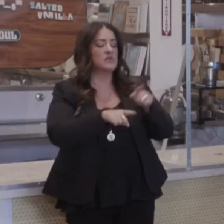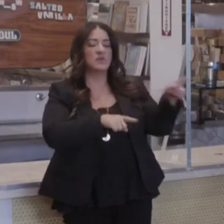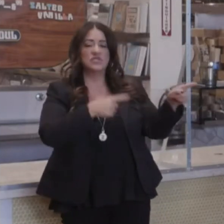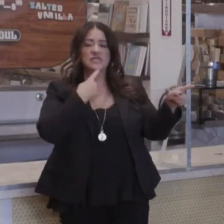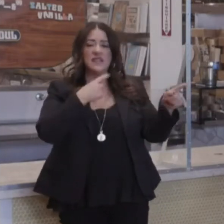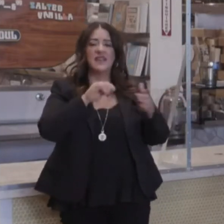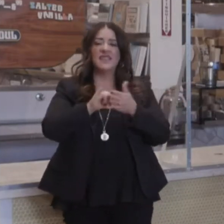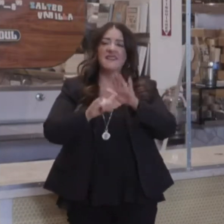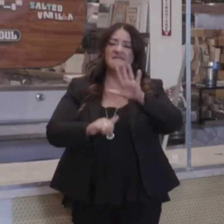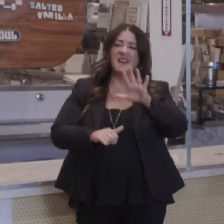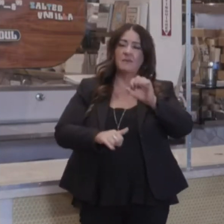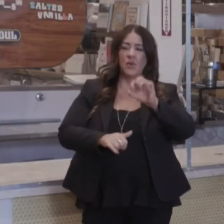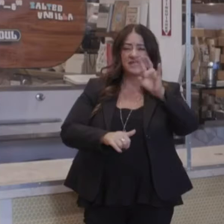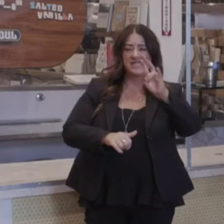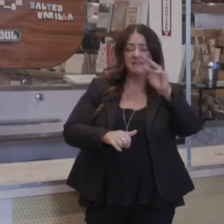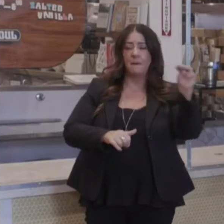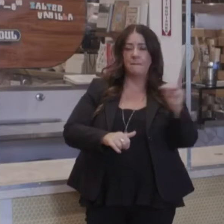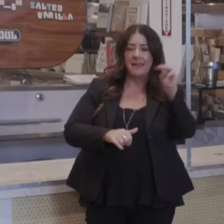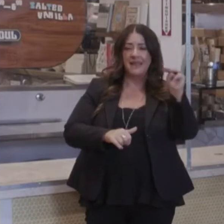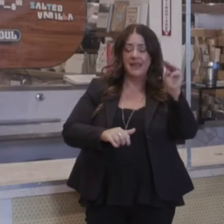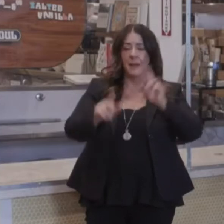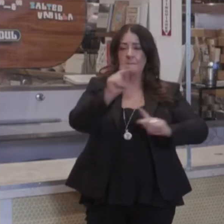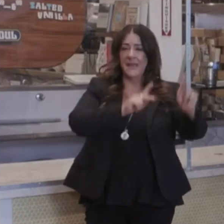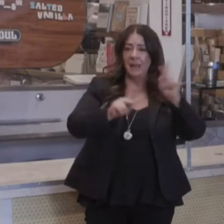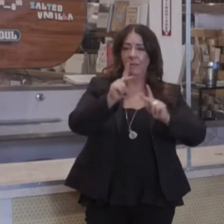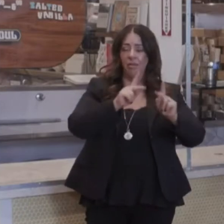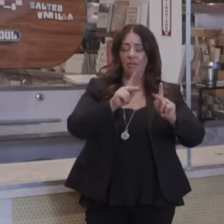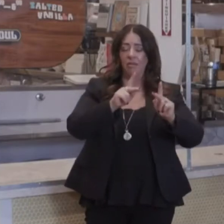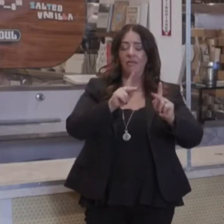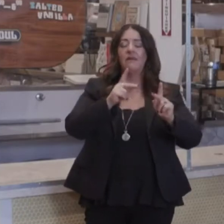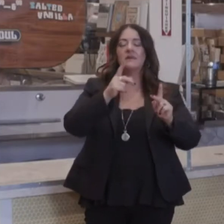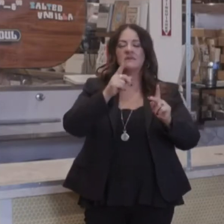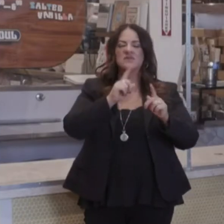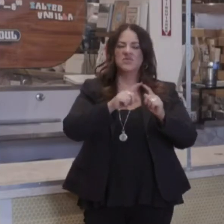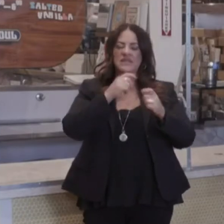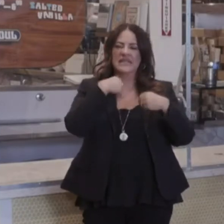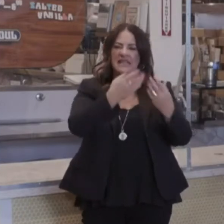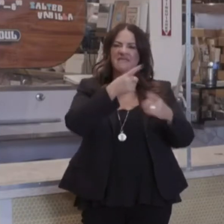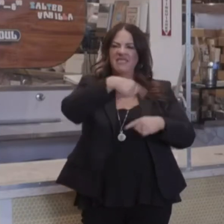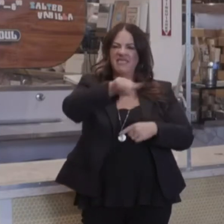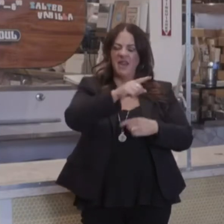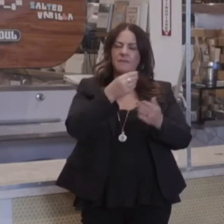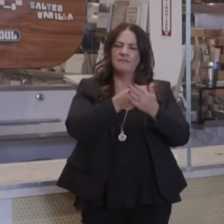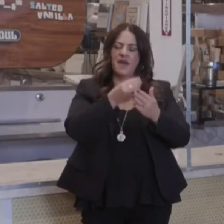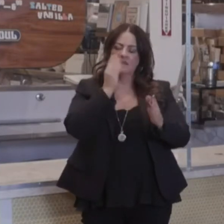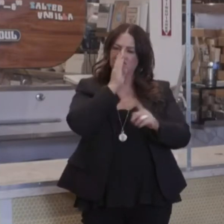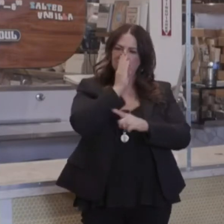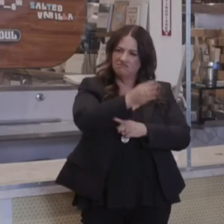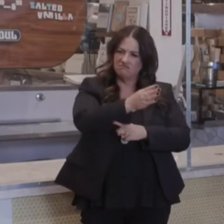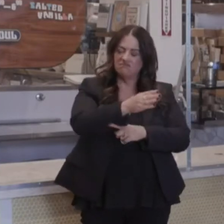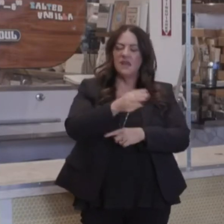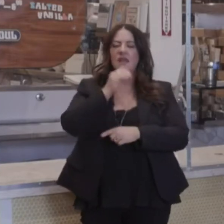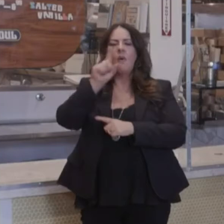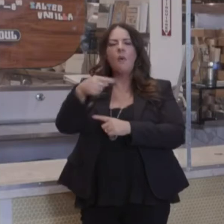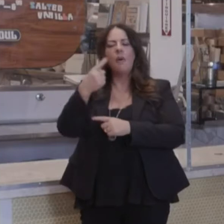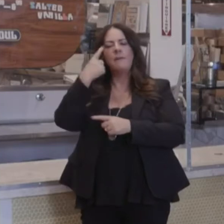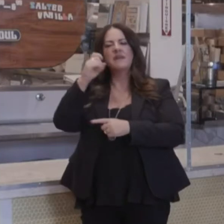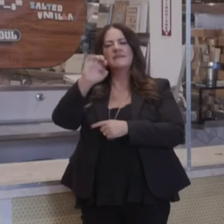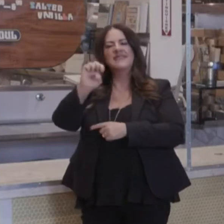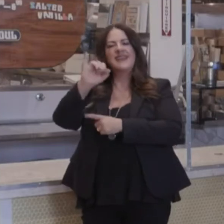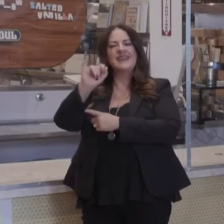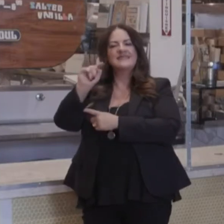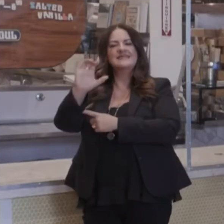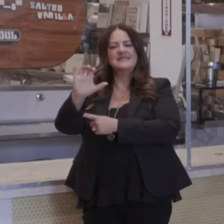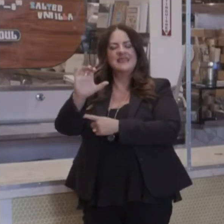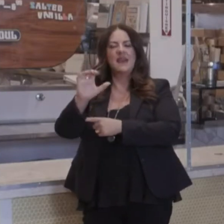some 5.7 million Californians with direct stimulus check relief, not only in the EITC, but also